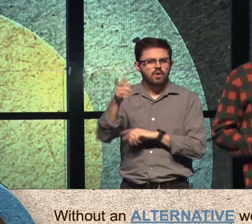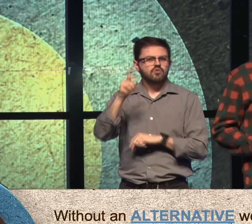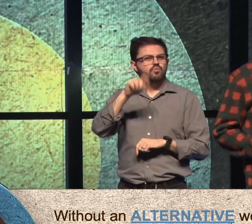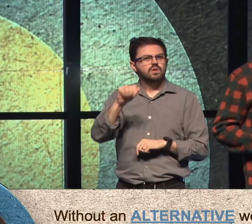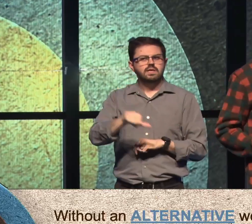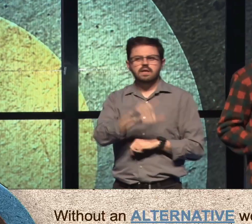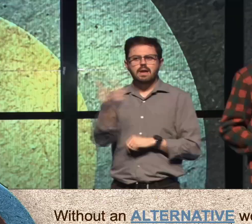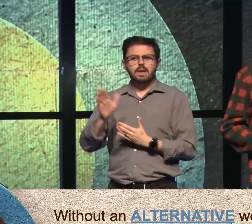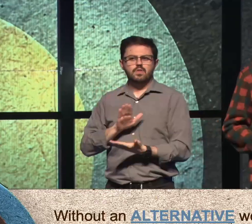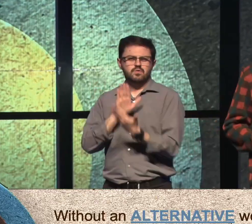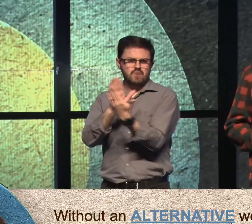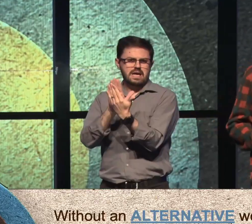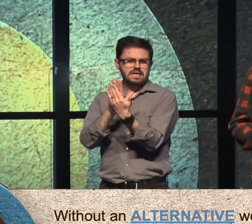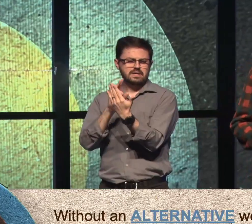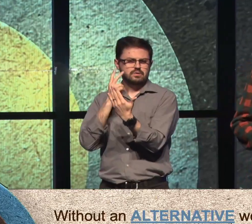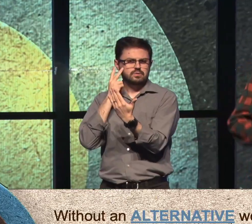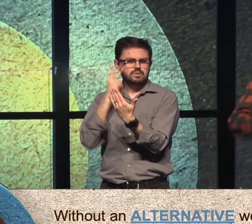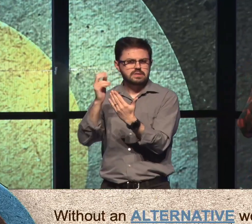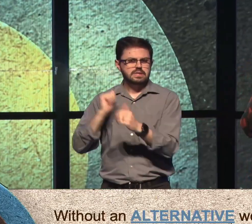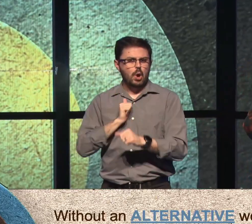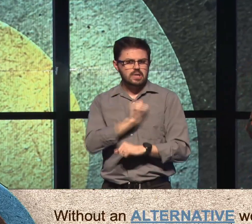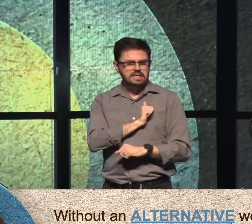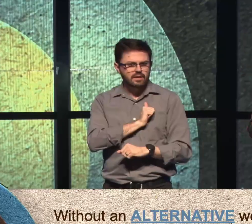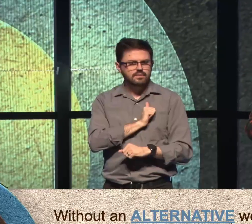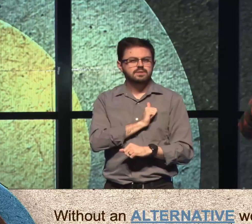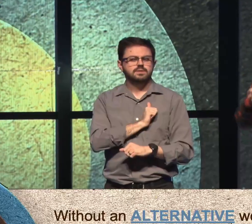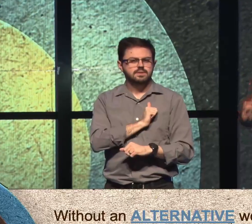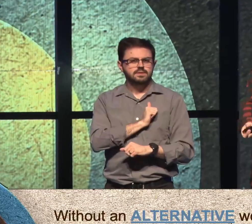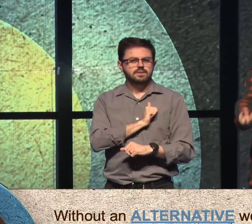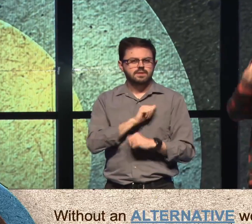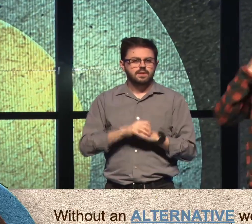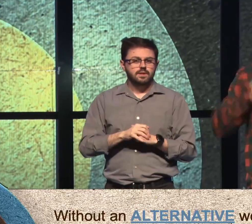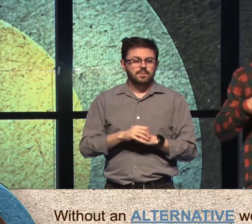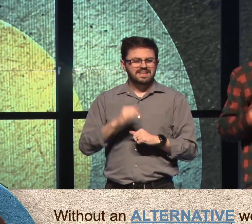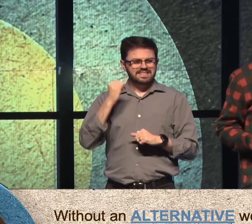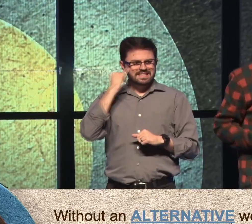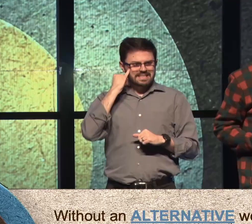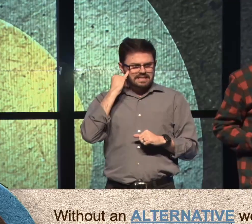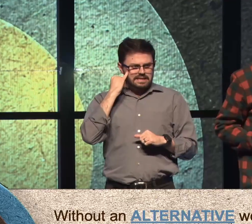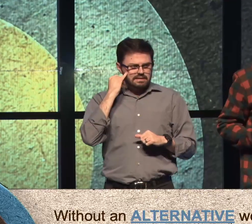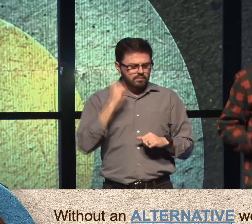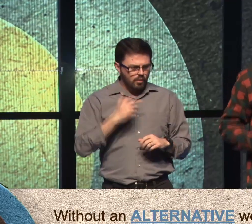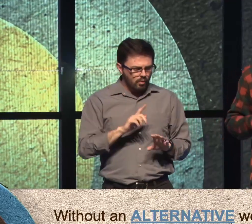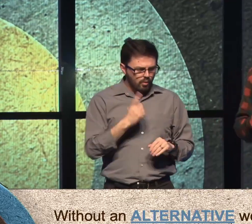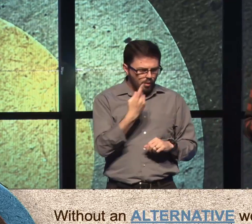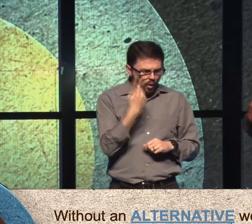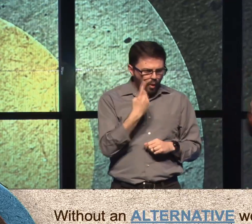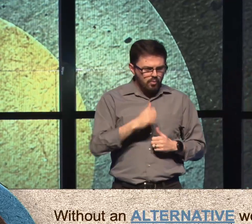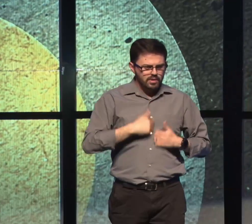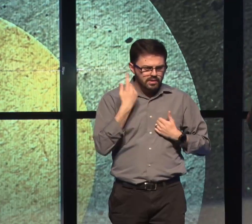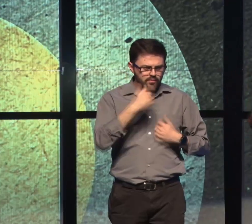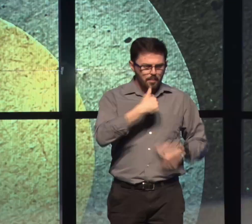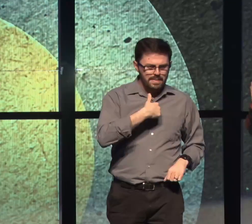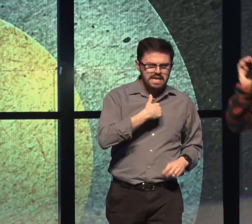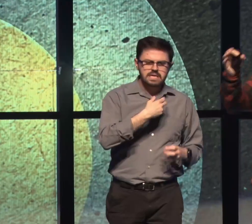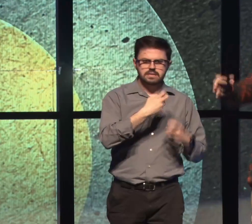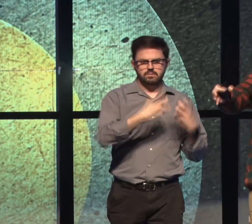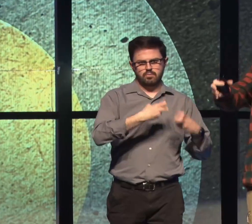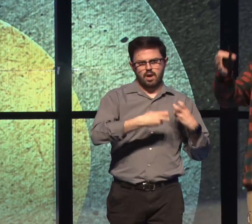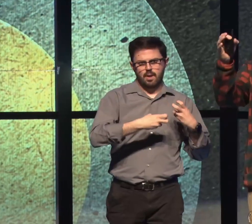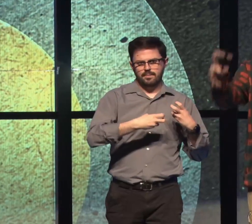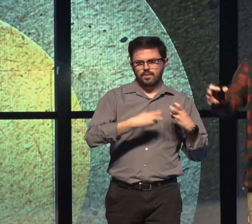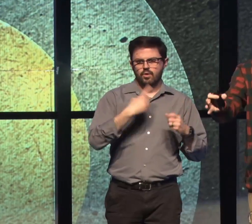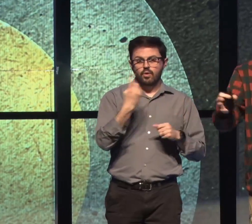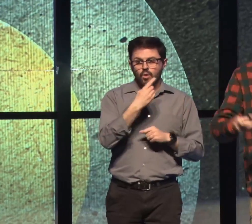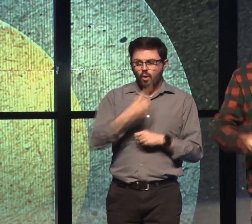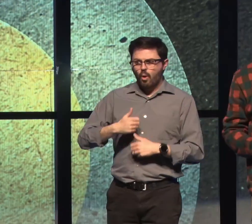of seeing ourselves. Because seeing ourselves as living for me is problematic, and seeing ourselves as living for others